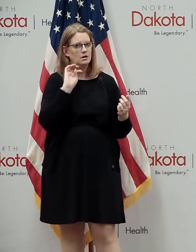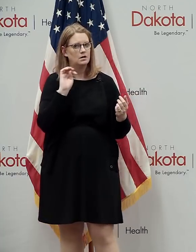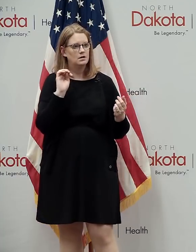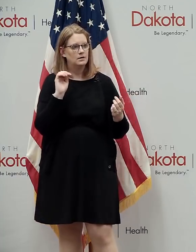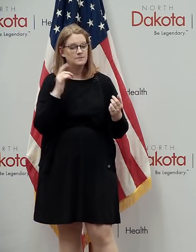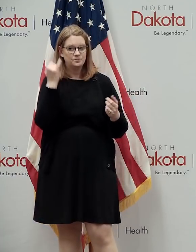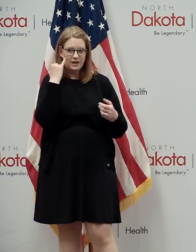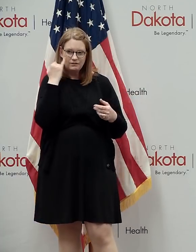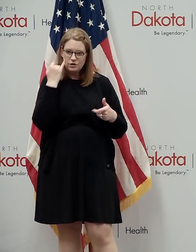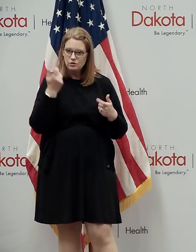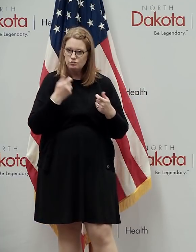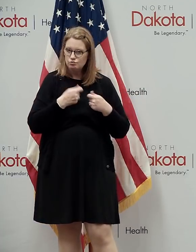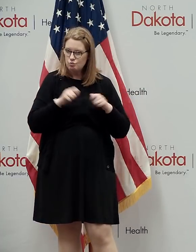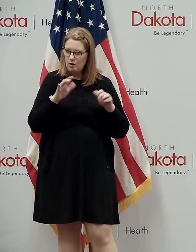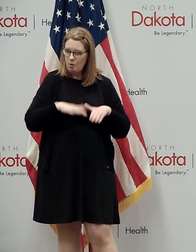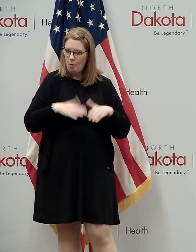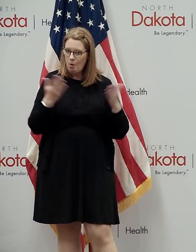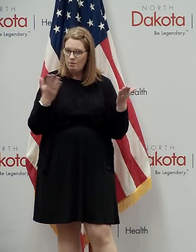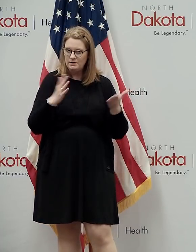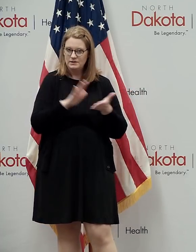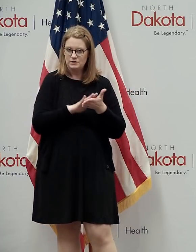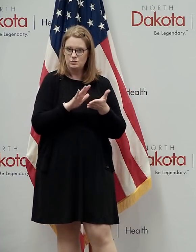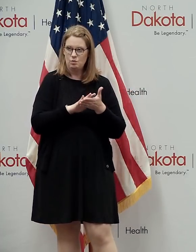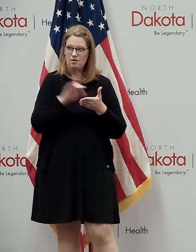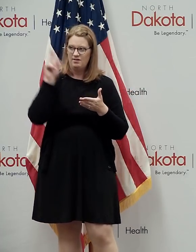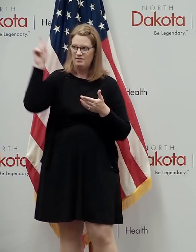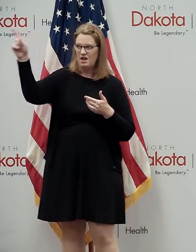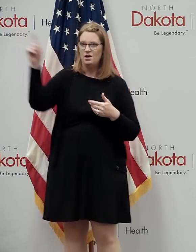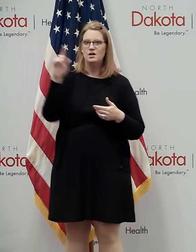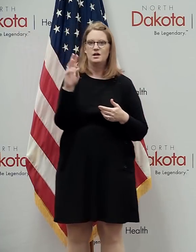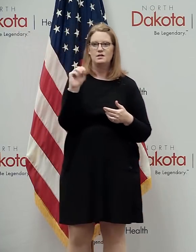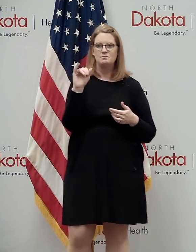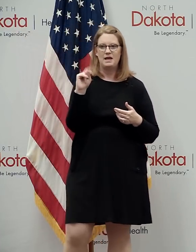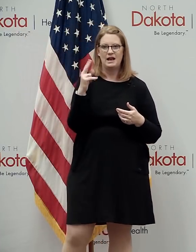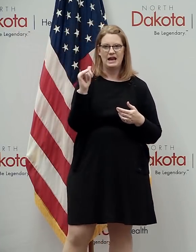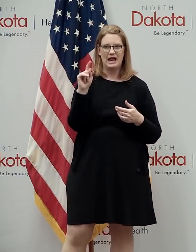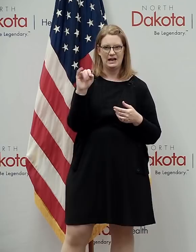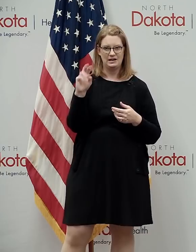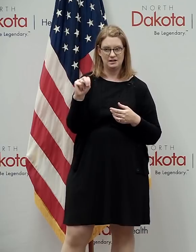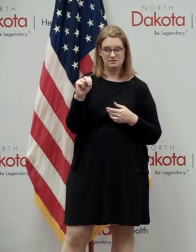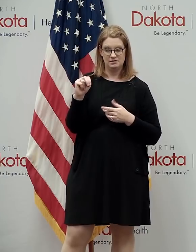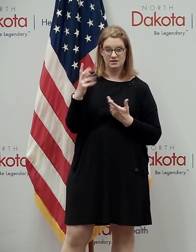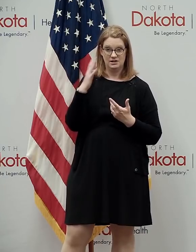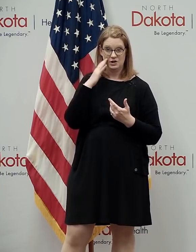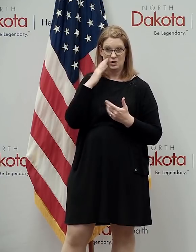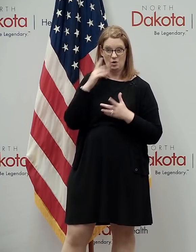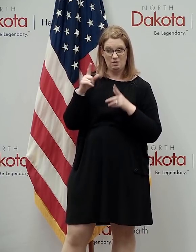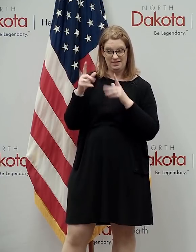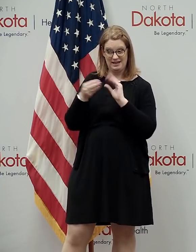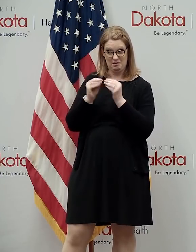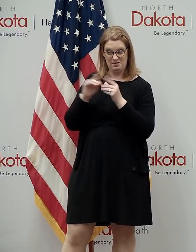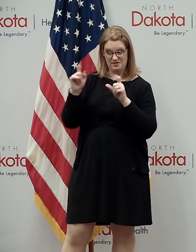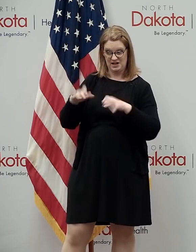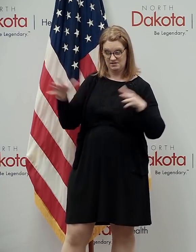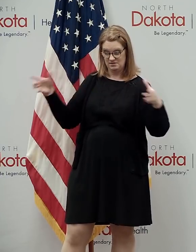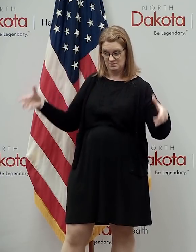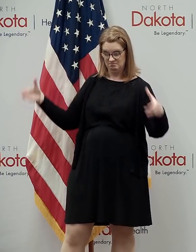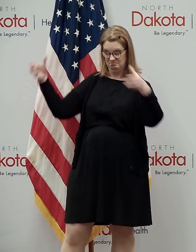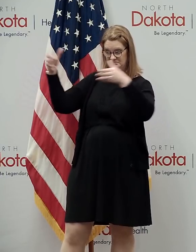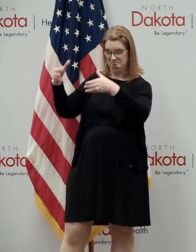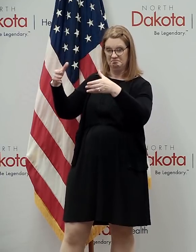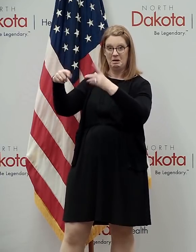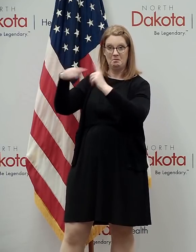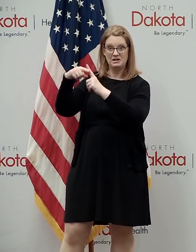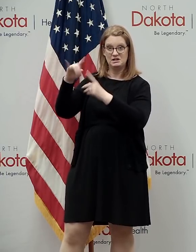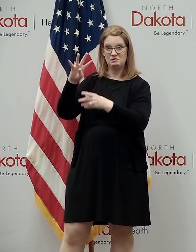up a school in the middle of Manhattan when the positivity rate was 40%, maybe not such a good idea. If you're trying to open up a school in